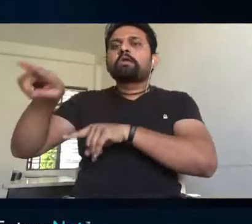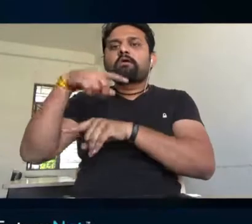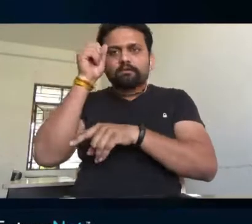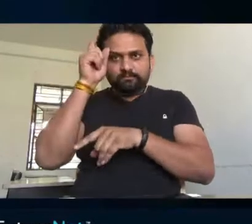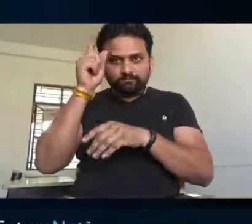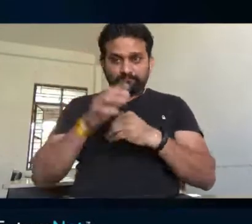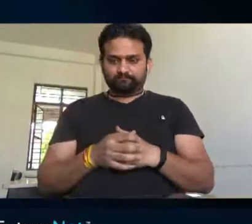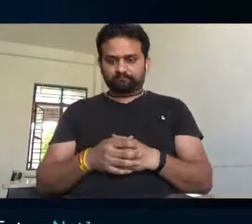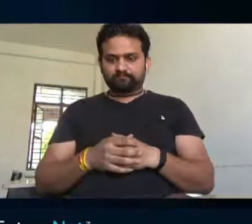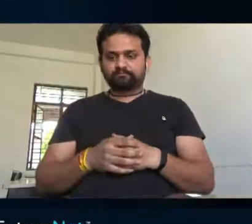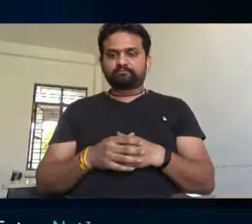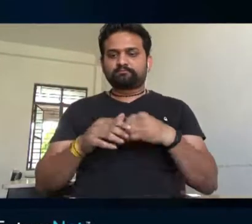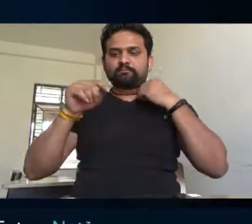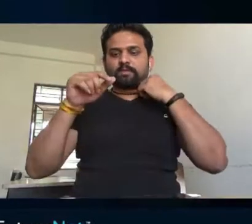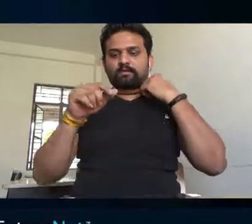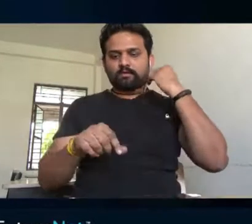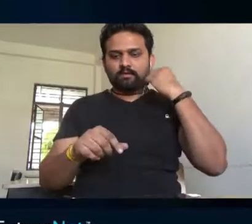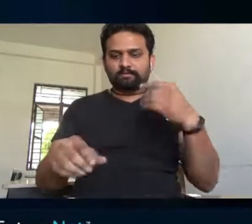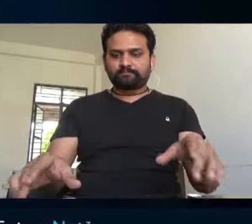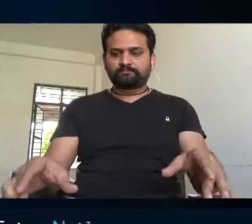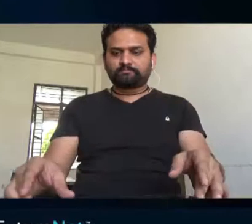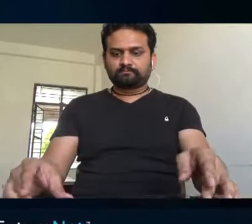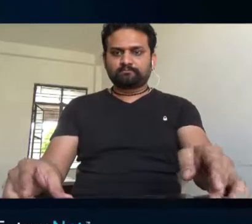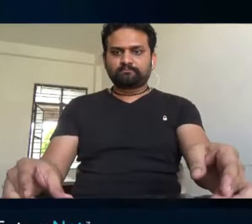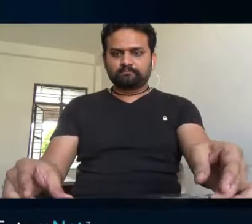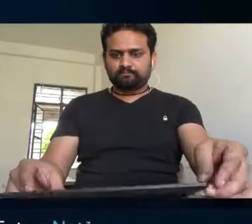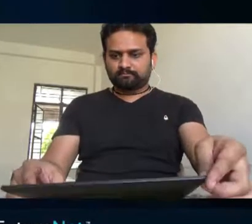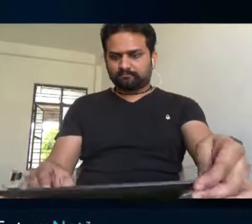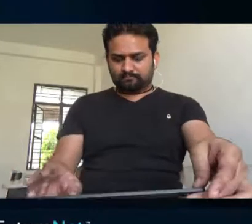want? It's very easy. Share this